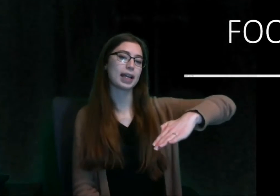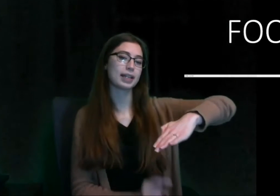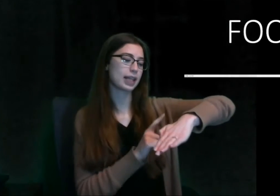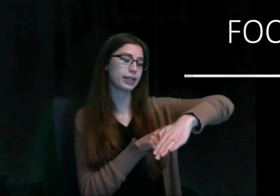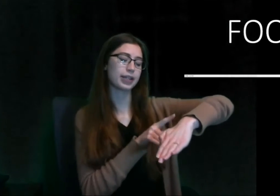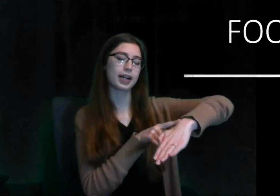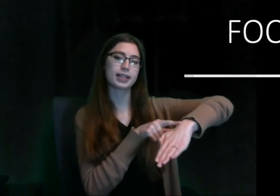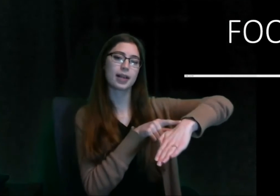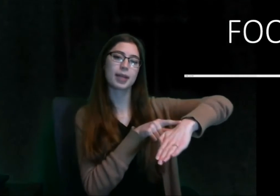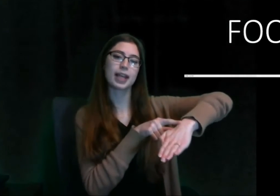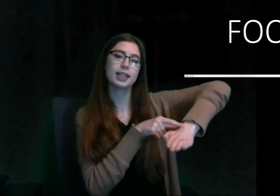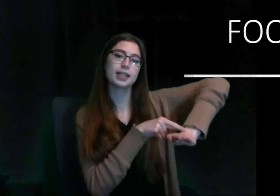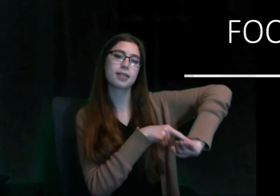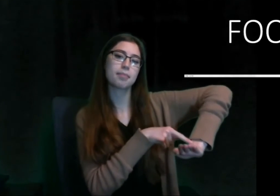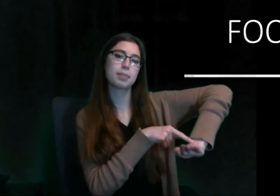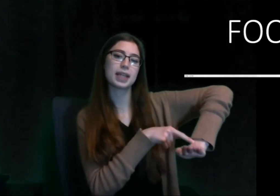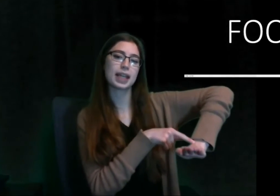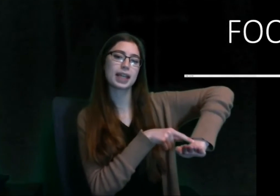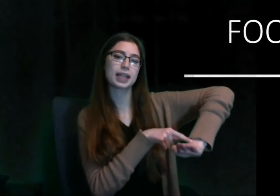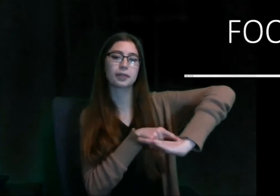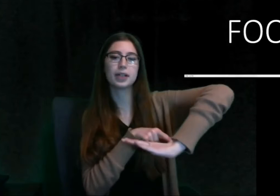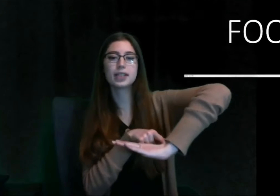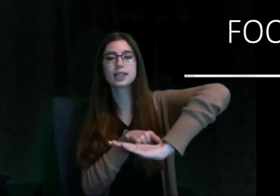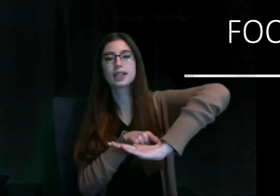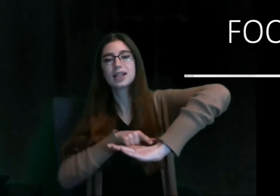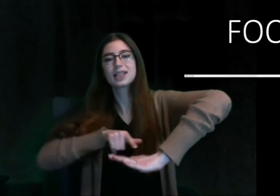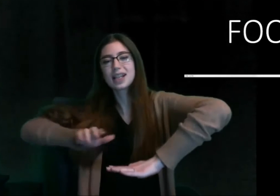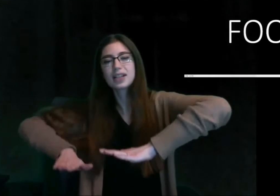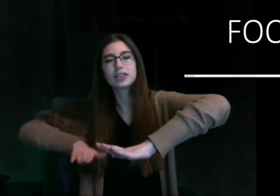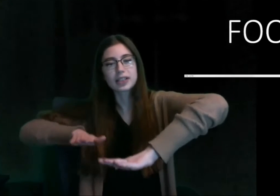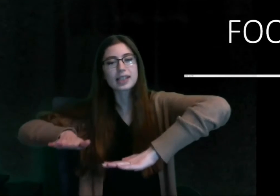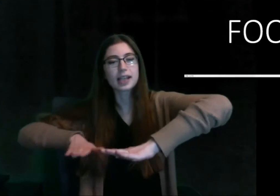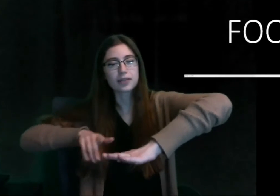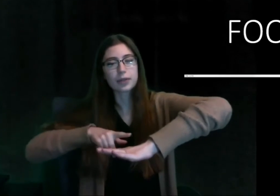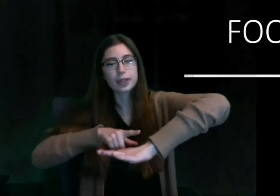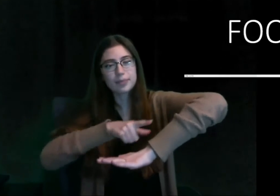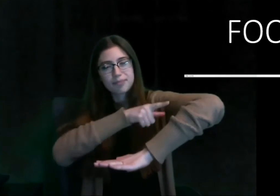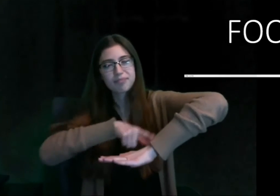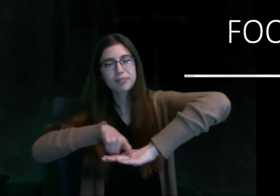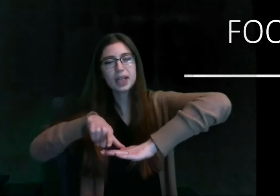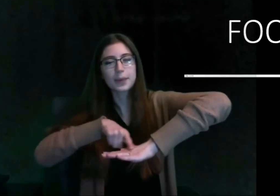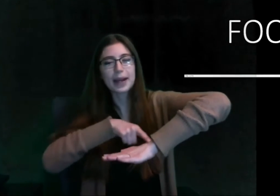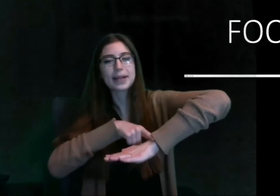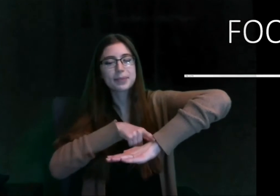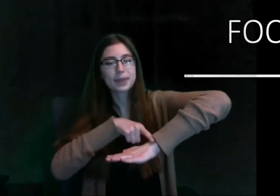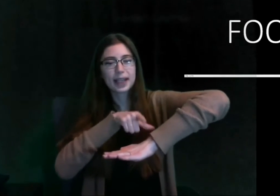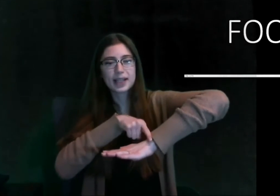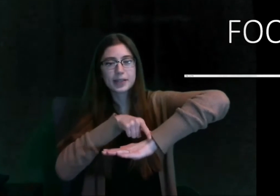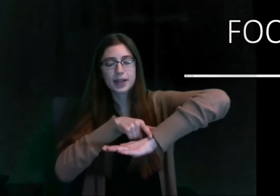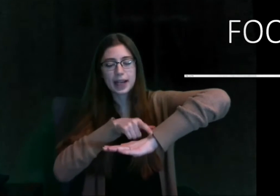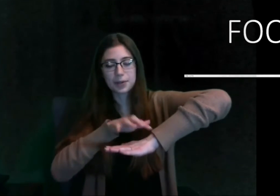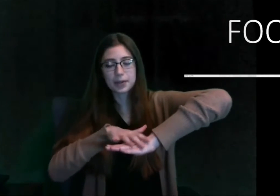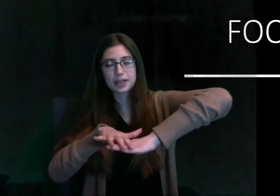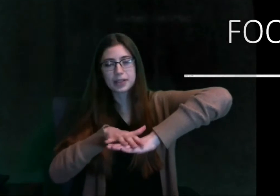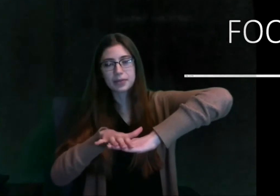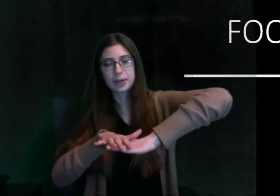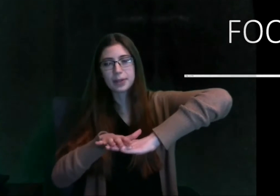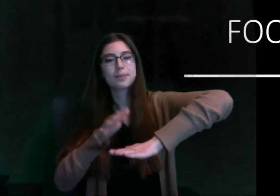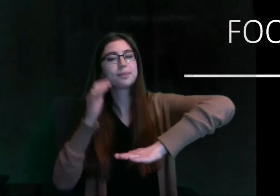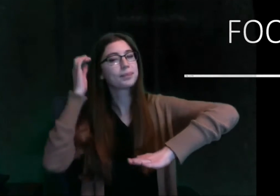taking your non-dominant hand and bending it at the wrist. So it kind of looks like a foot in a way. Like here's your ankle, here's your foot.